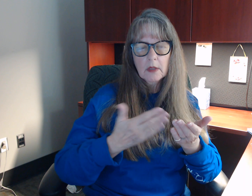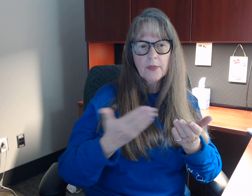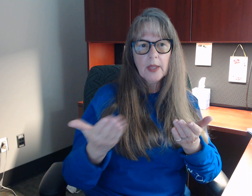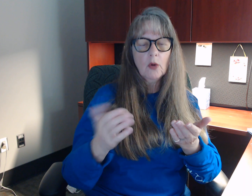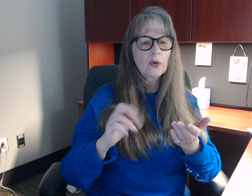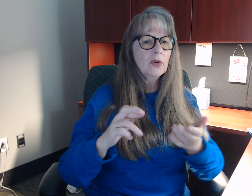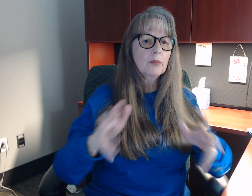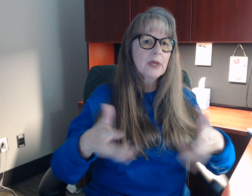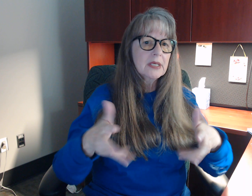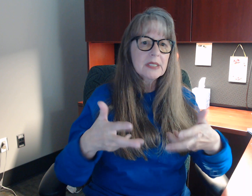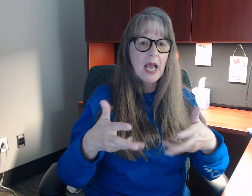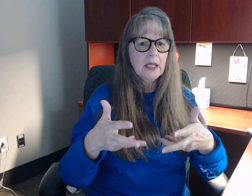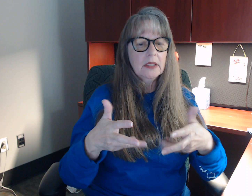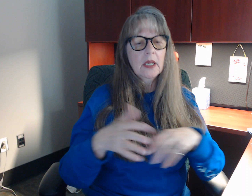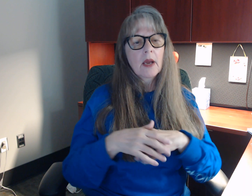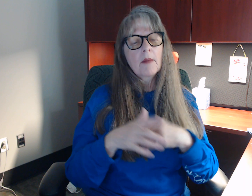thing, or you can bring a salad, but